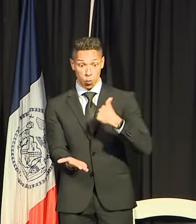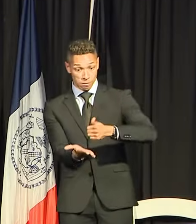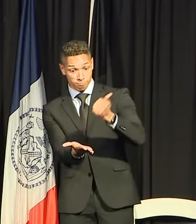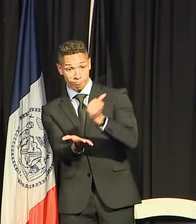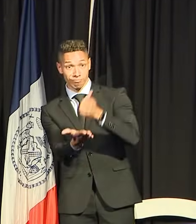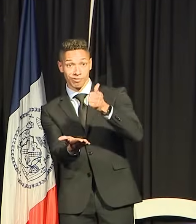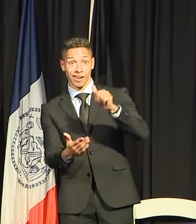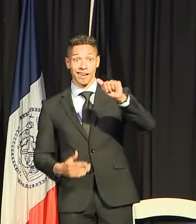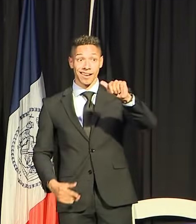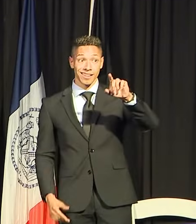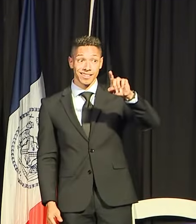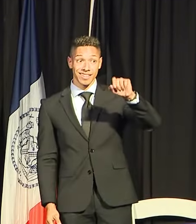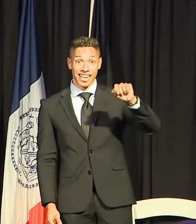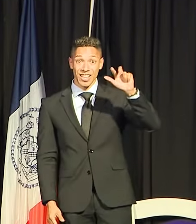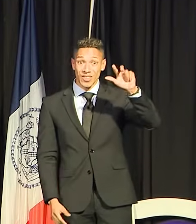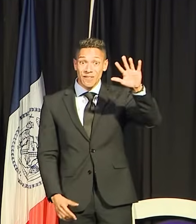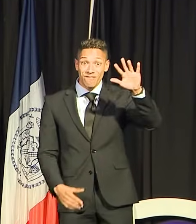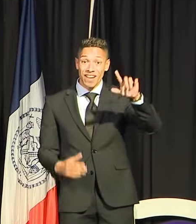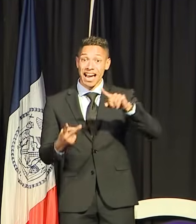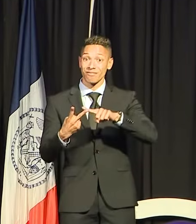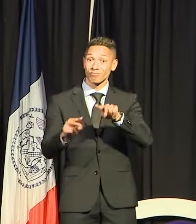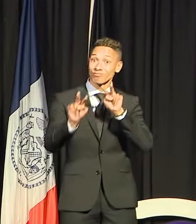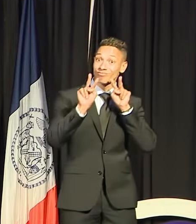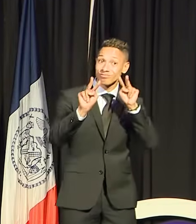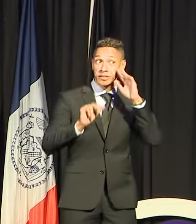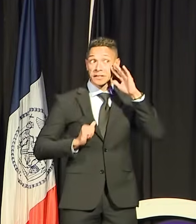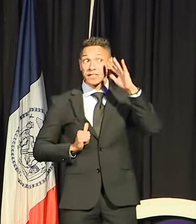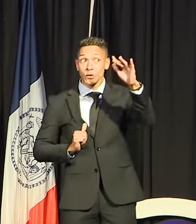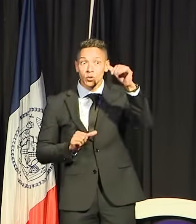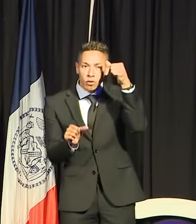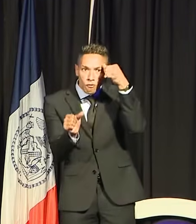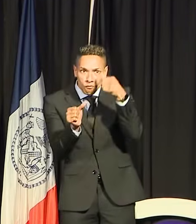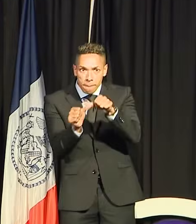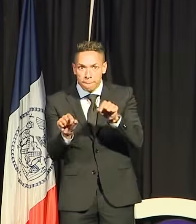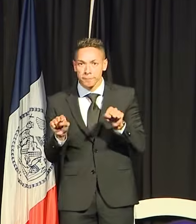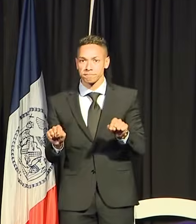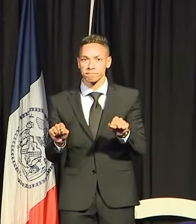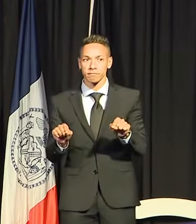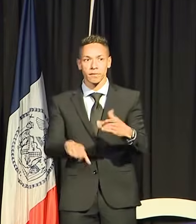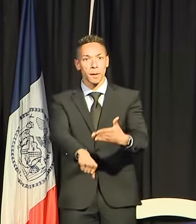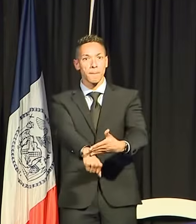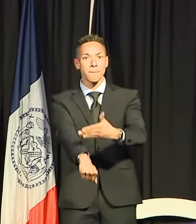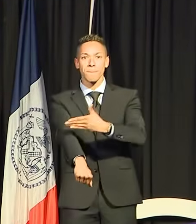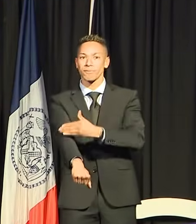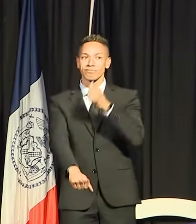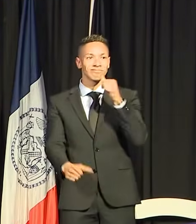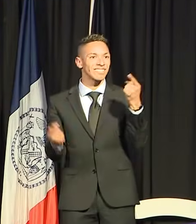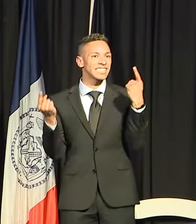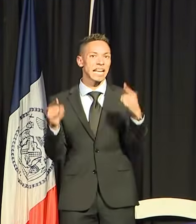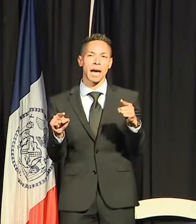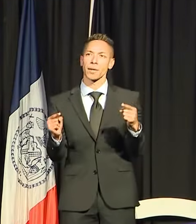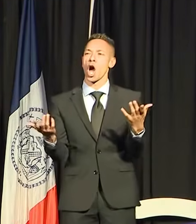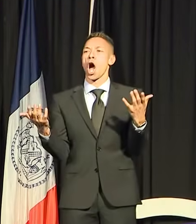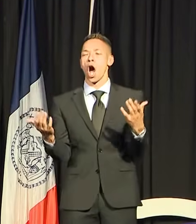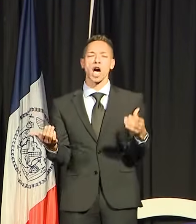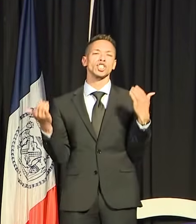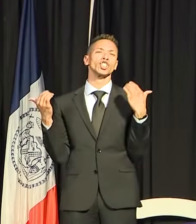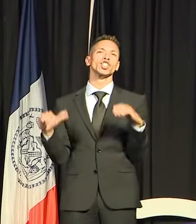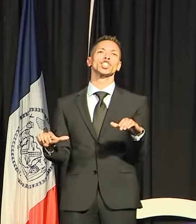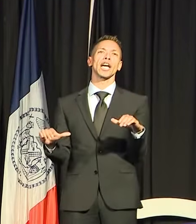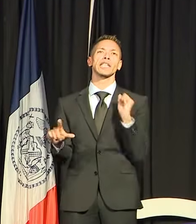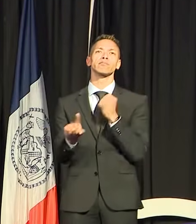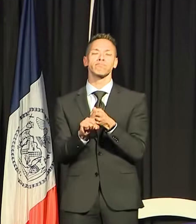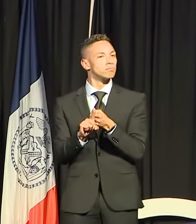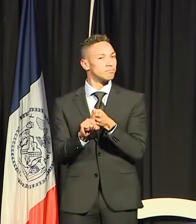ADA 35 and look towards the future, let's remember this. Progress does not happen by chance, it happens